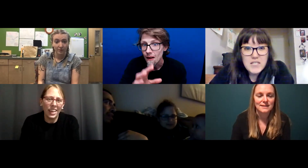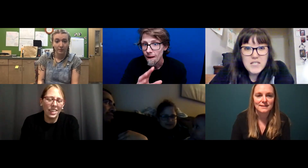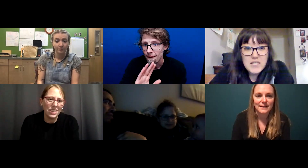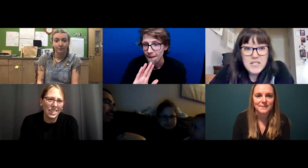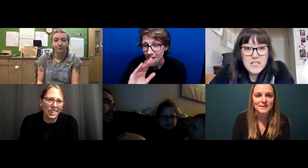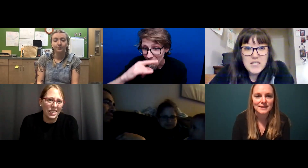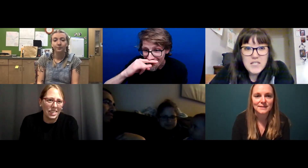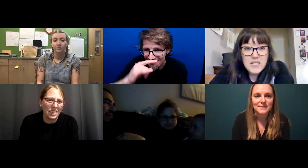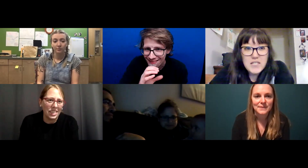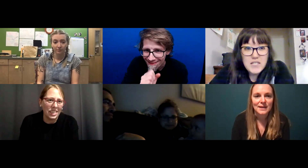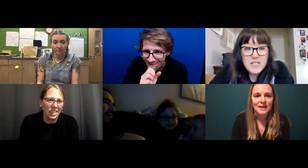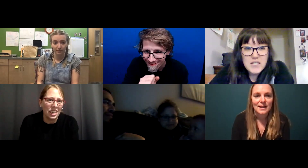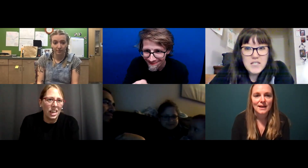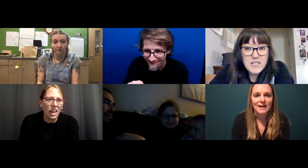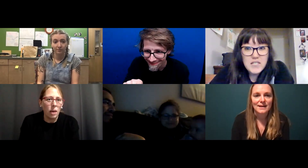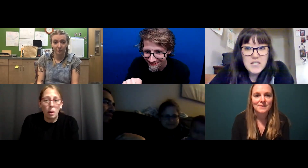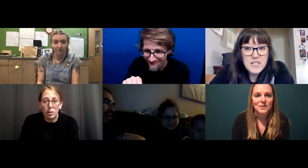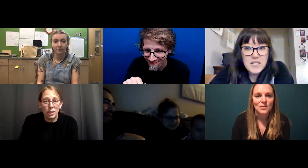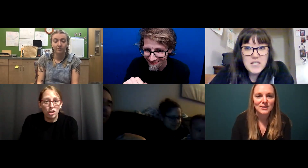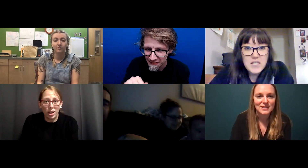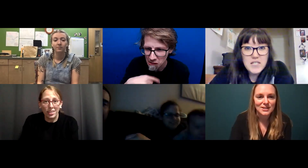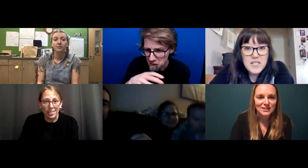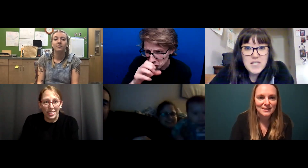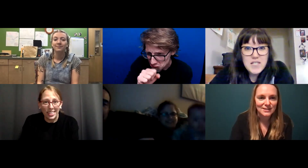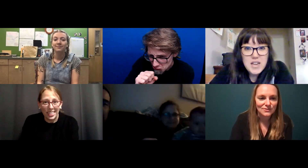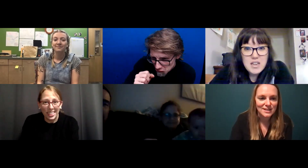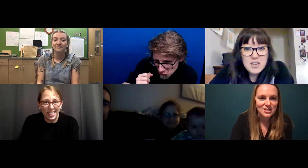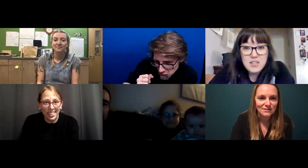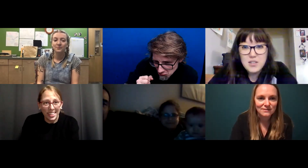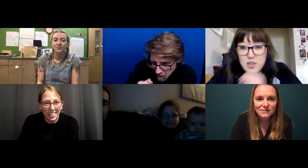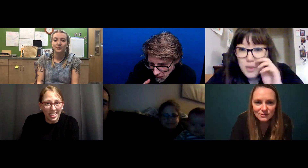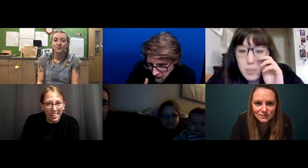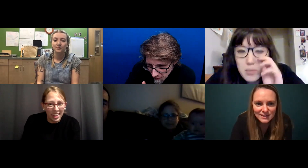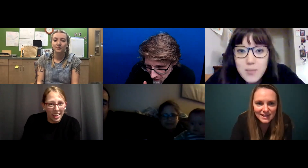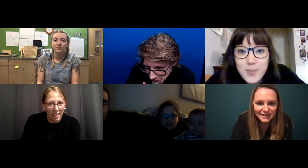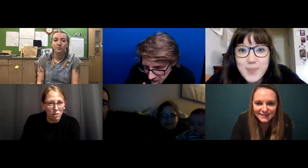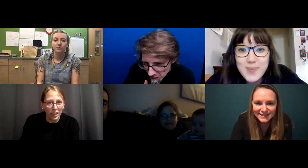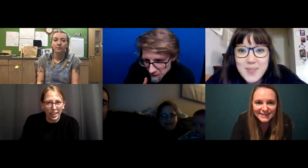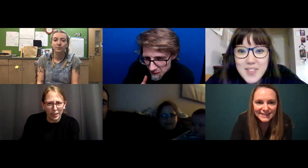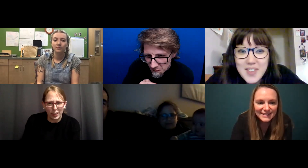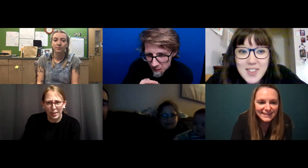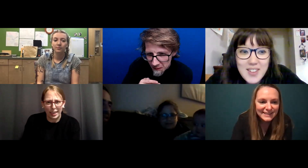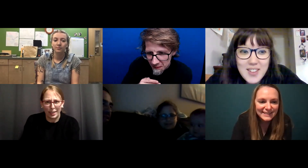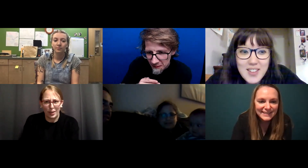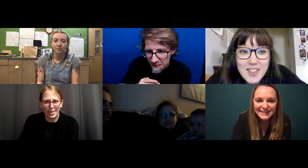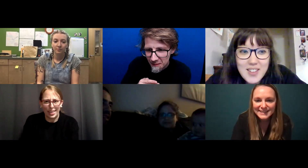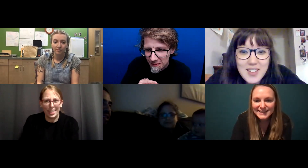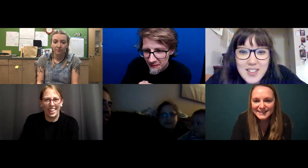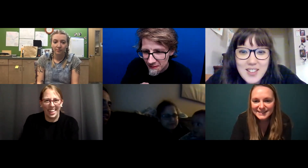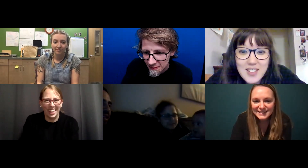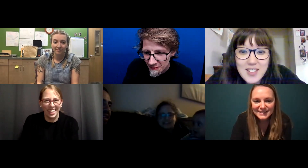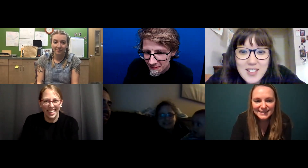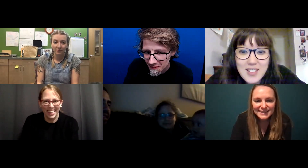Yeah, I understand. How old is your child? I'm trying to get a good look. I can't quite